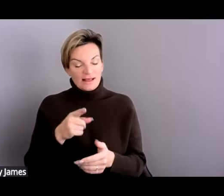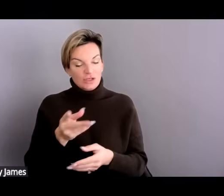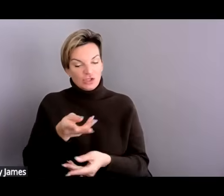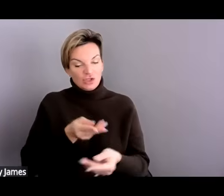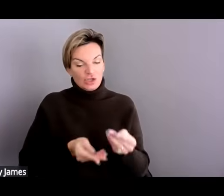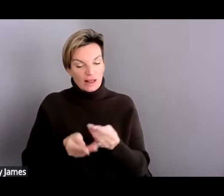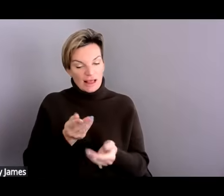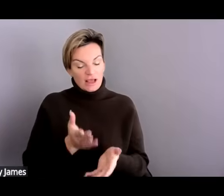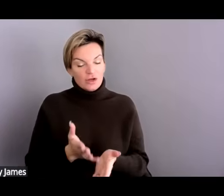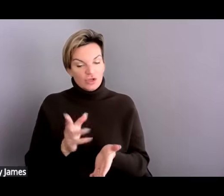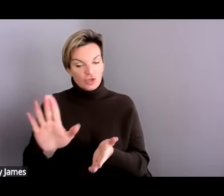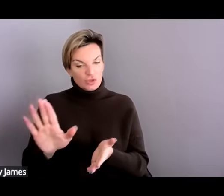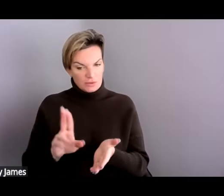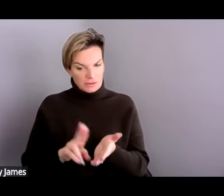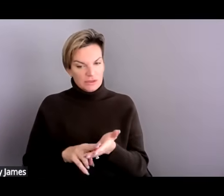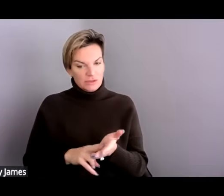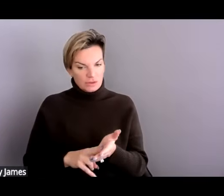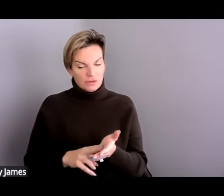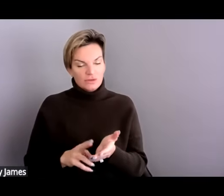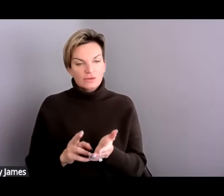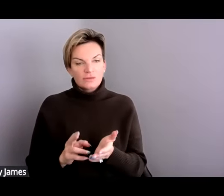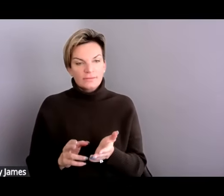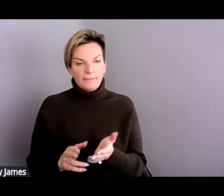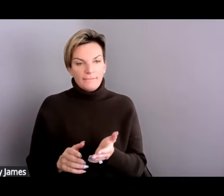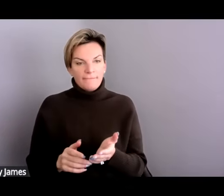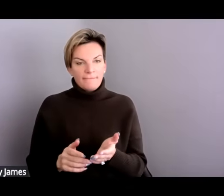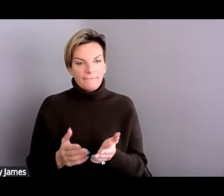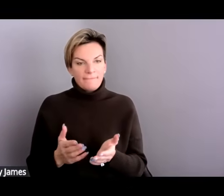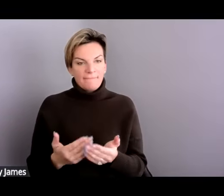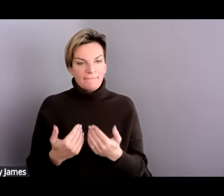the circulator. There are 3